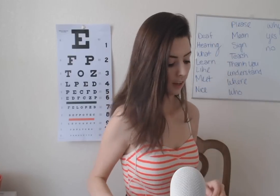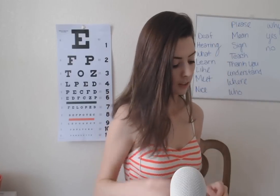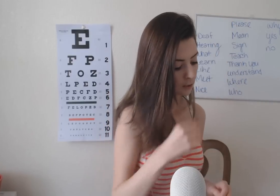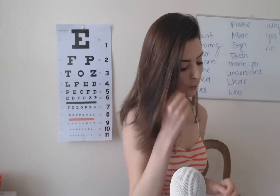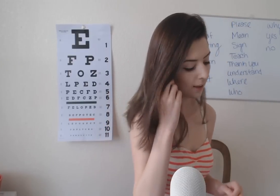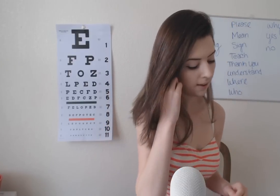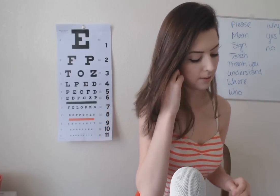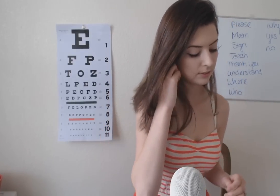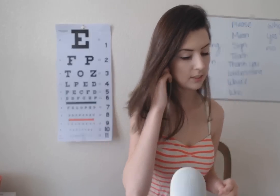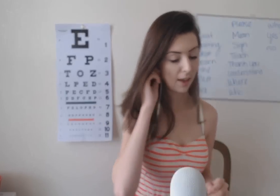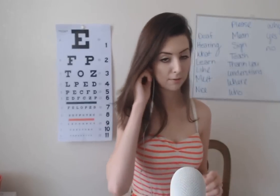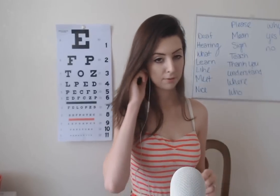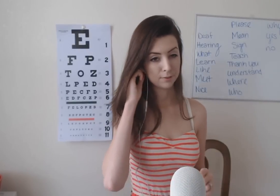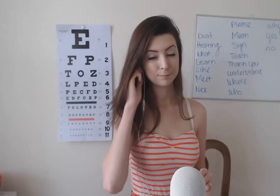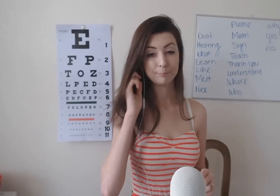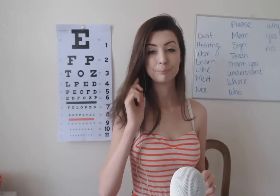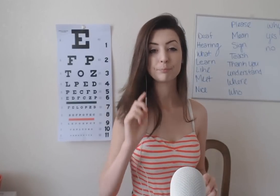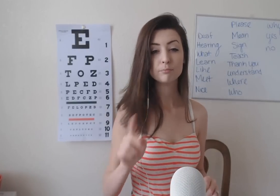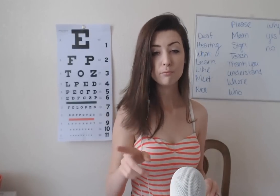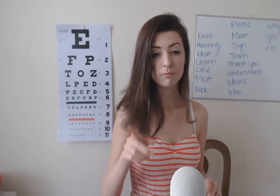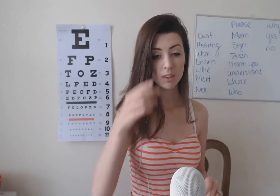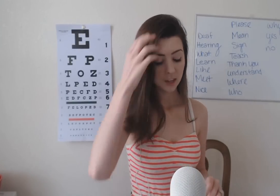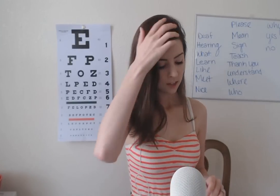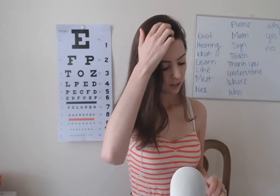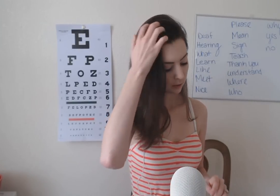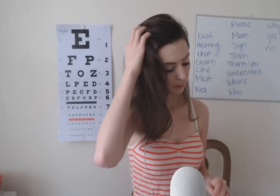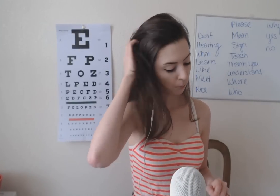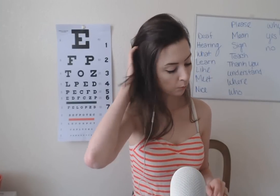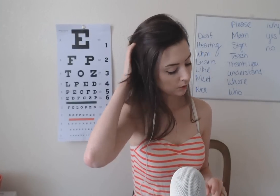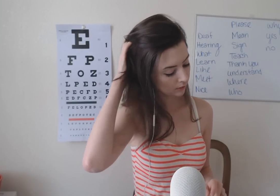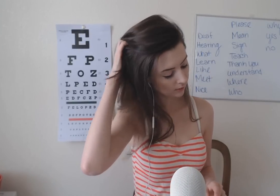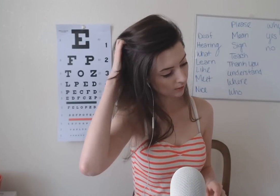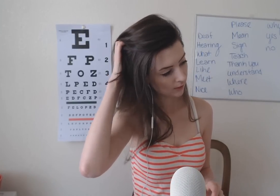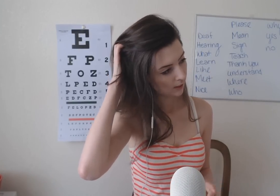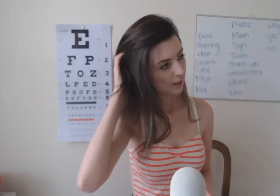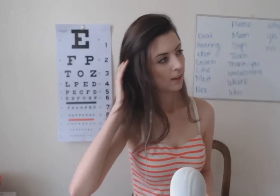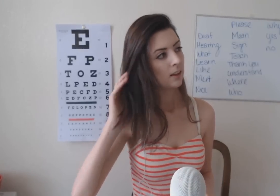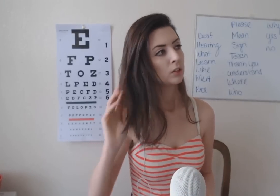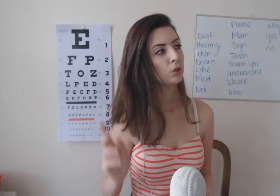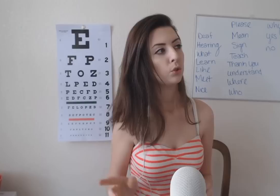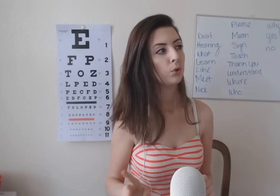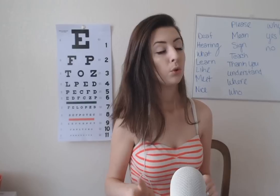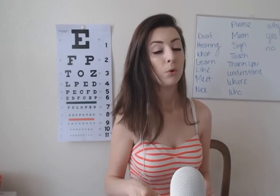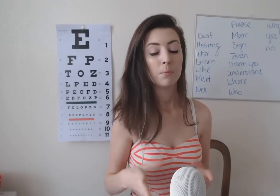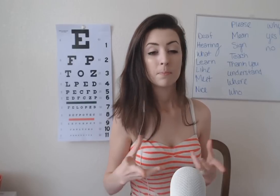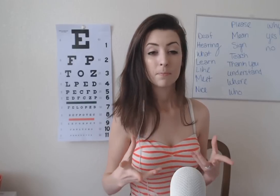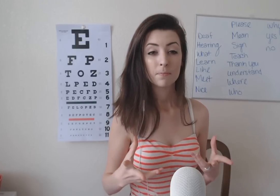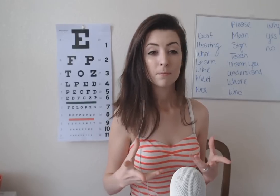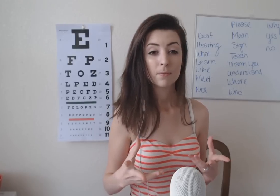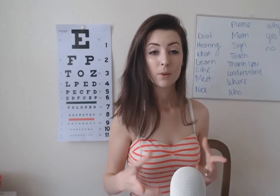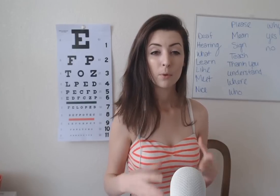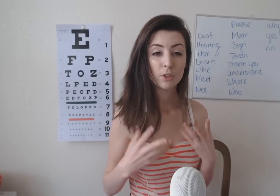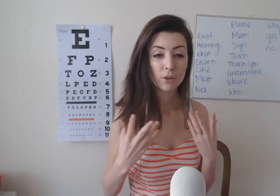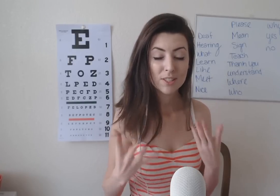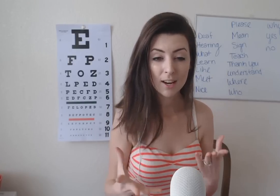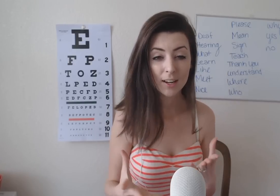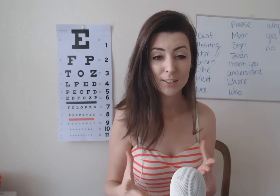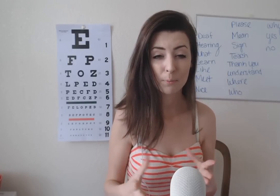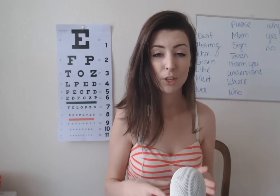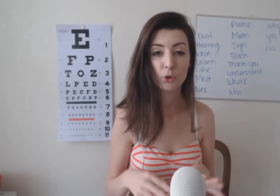next we have deaf. So it's important to, when you're signing something, you